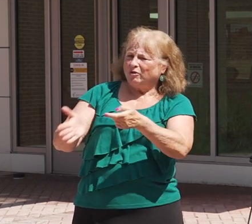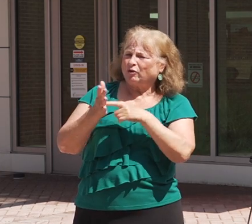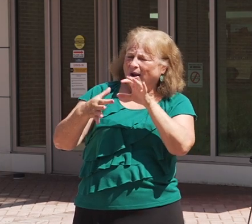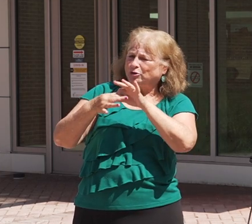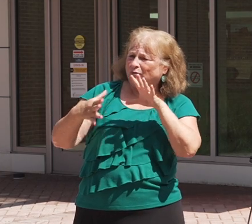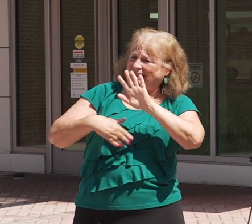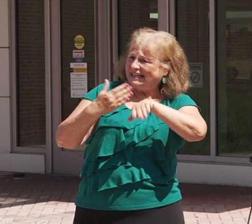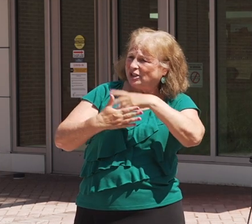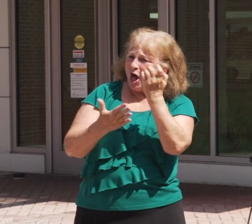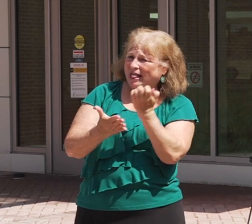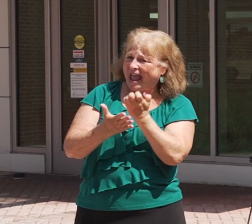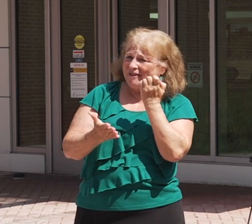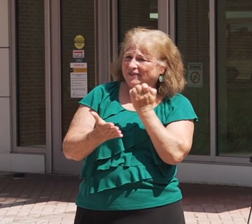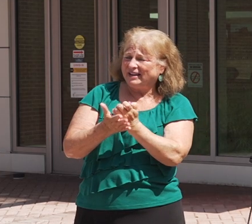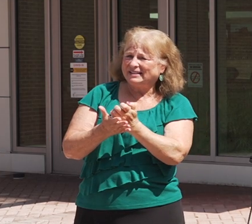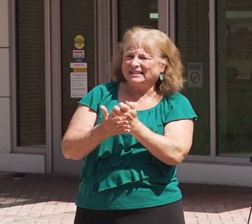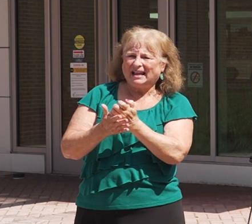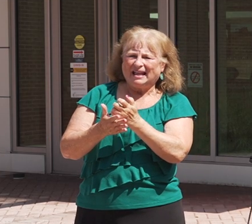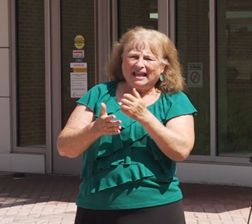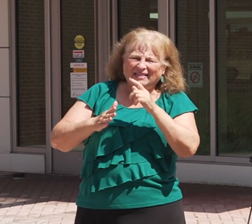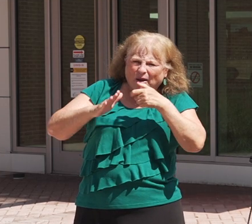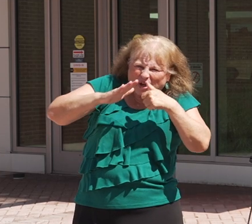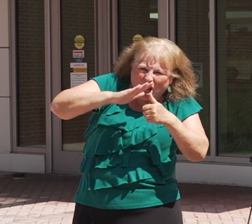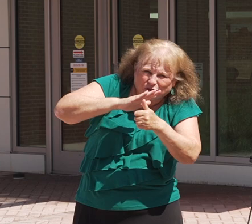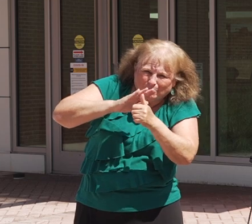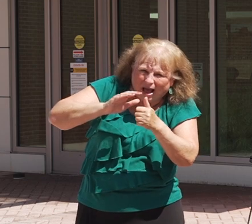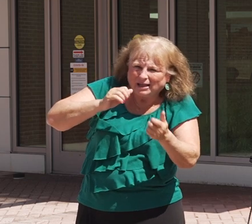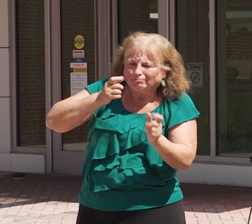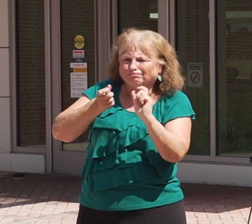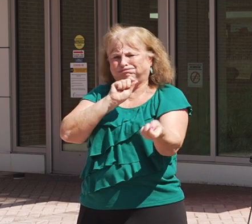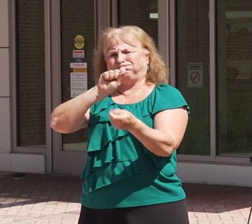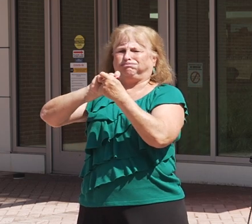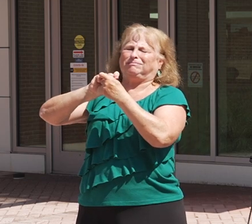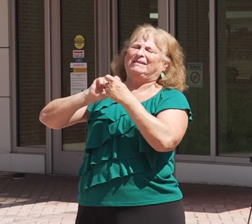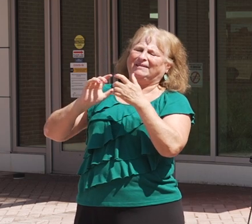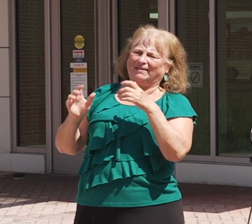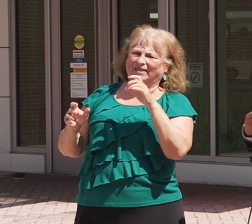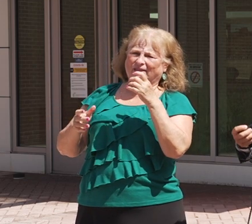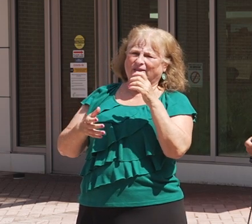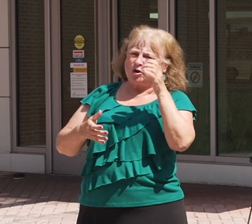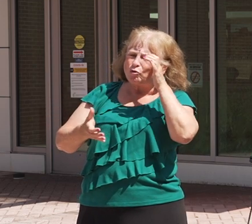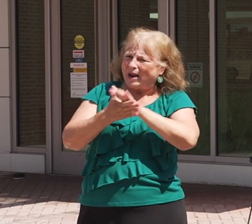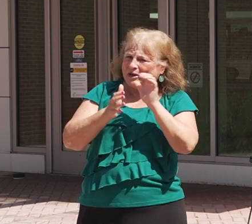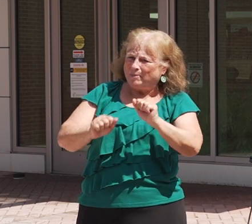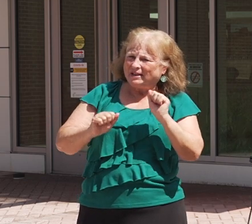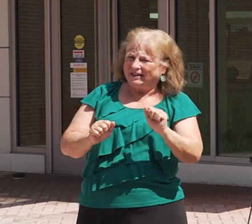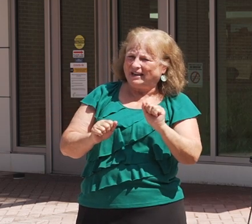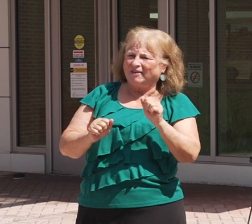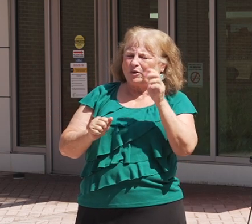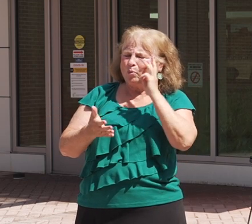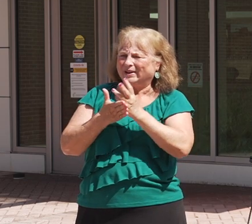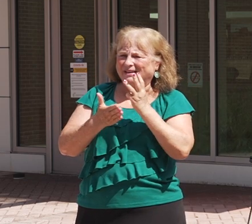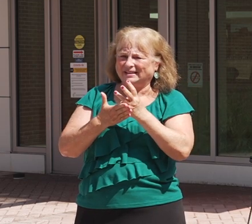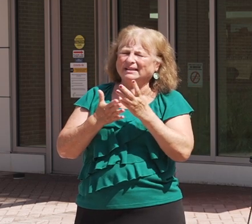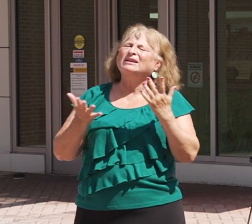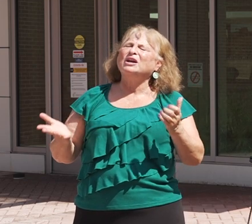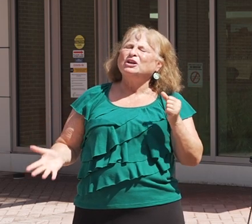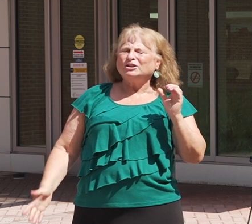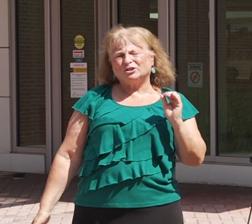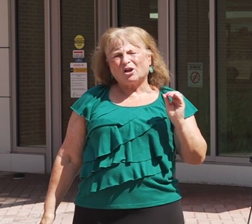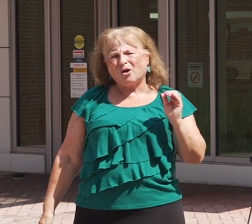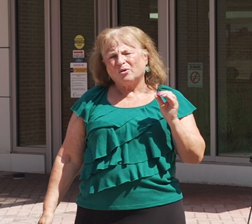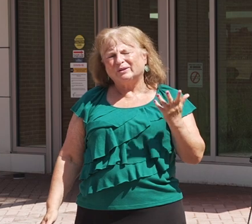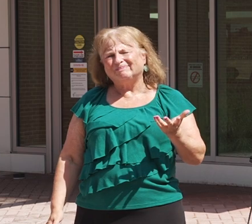release all evidence that would undermine the credibility of a witness we intend to rely on at court. So